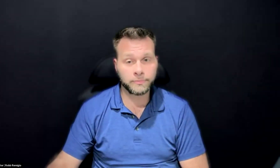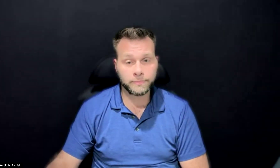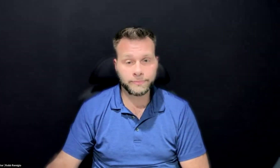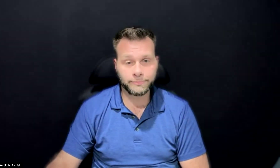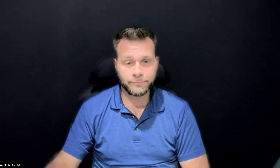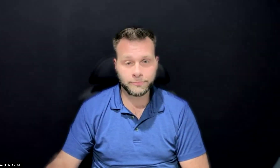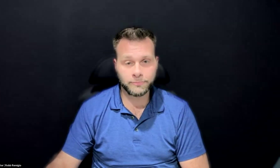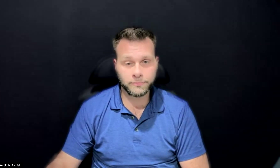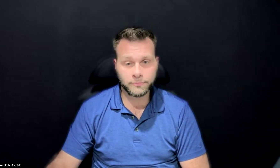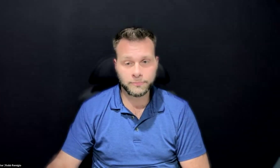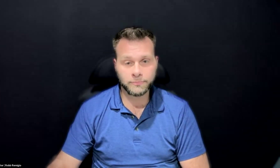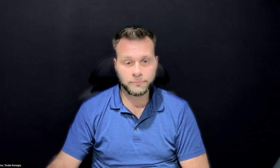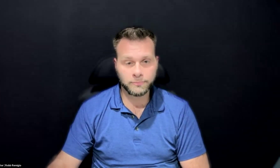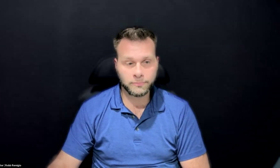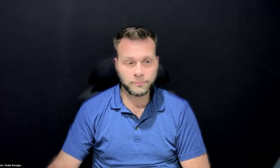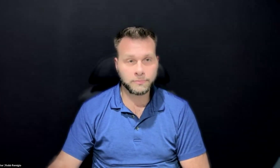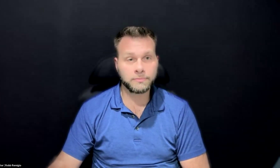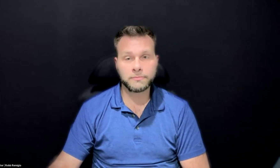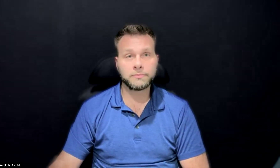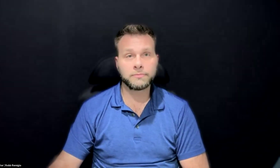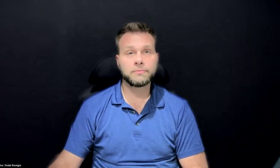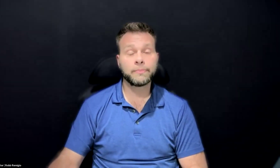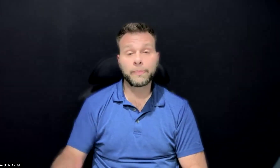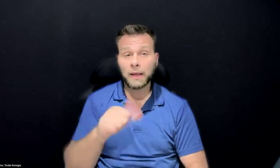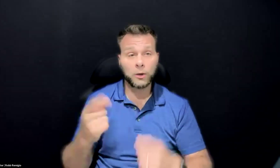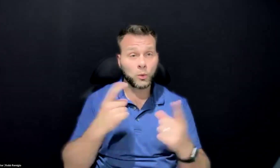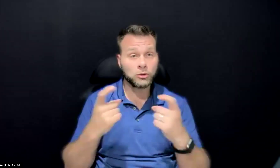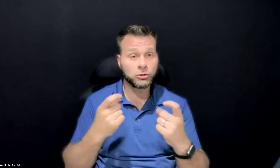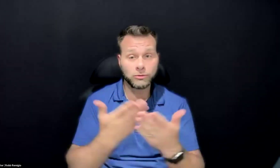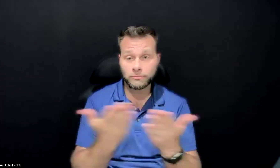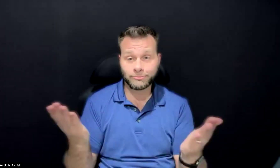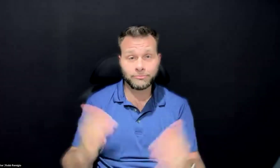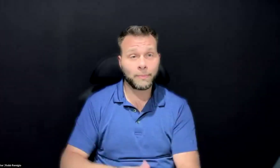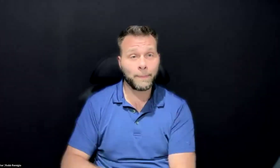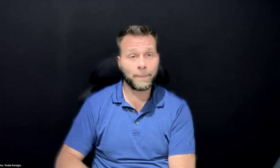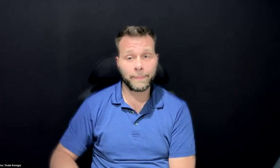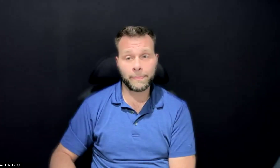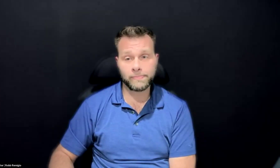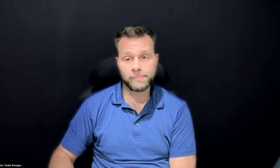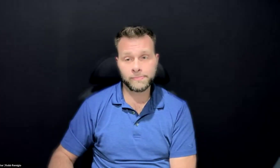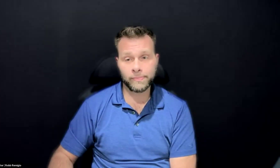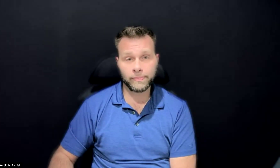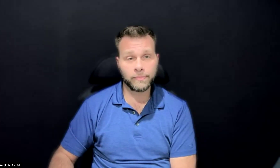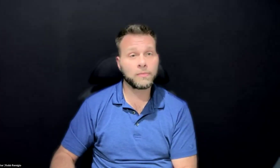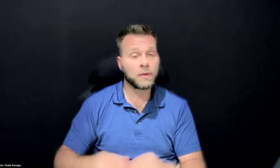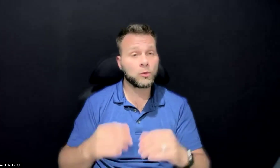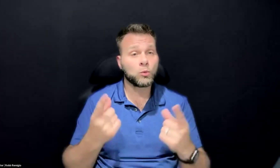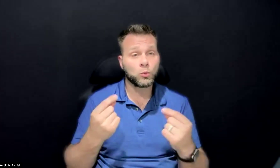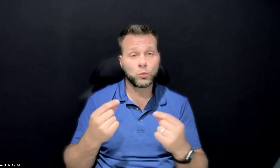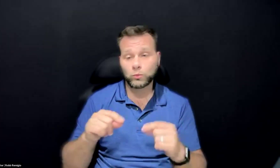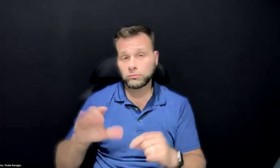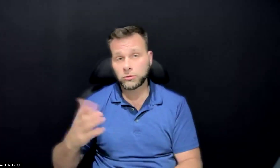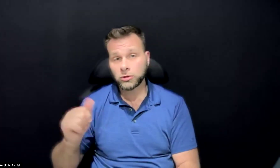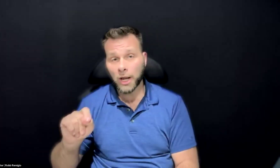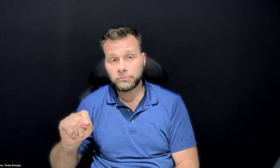Yes. Does anyone have any questions? You can put it in the chat or